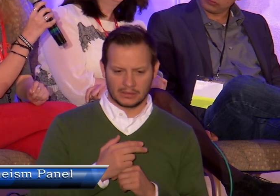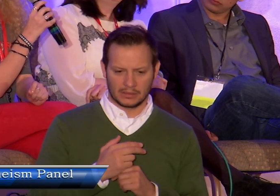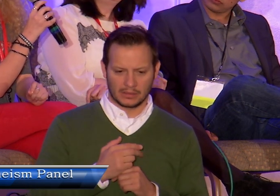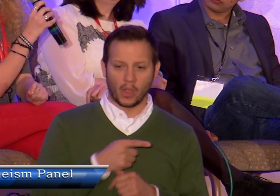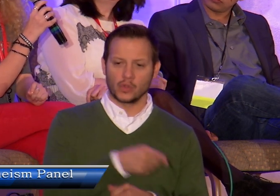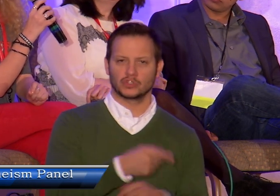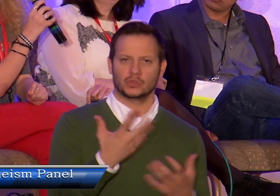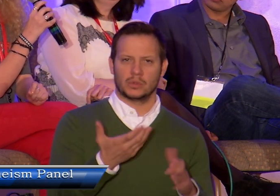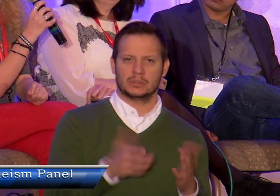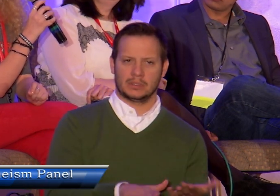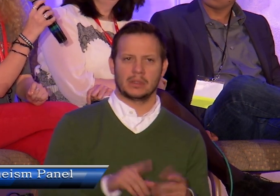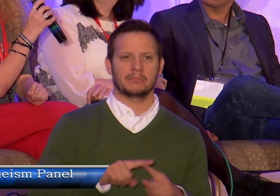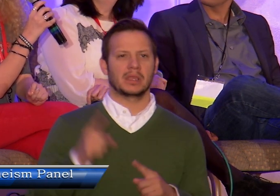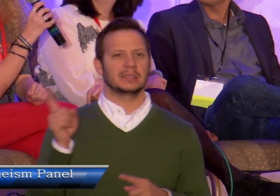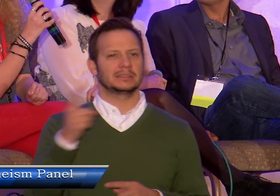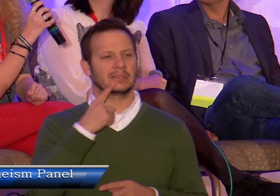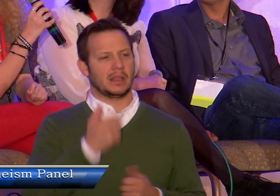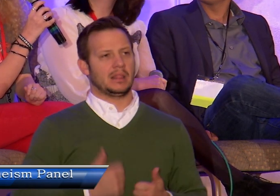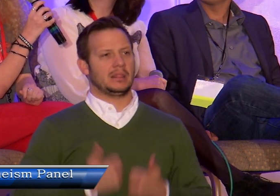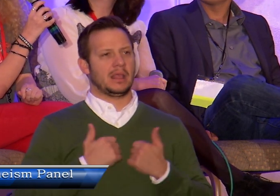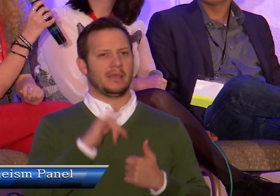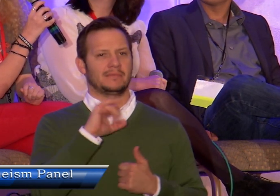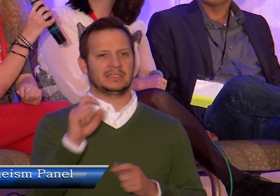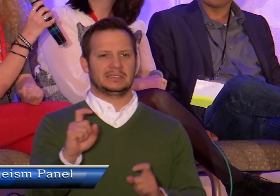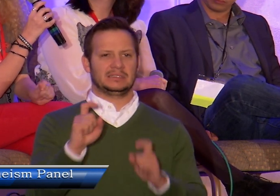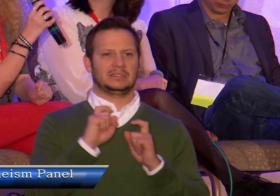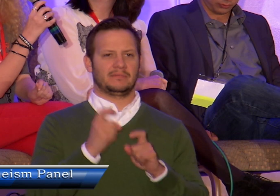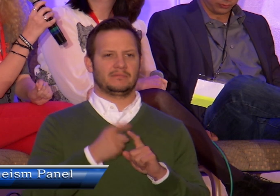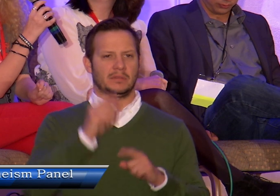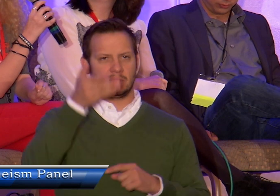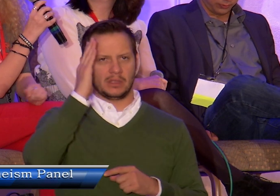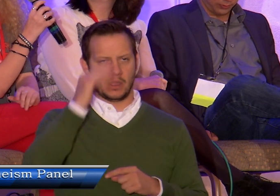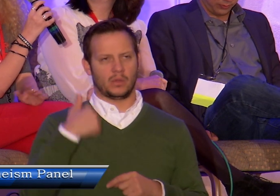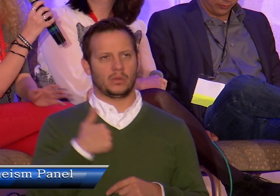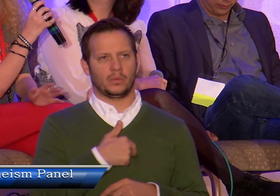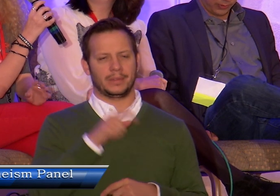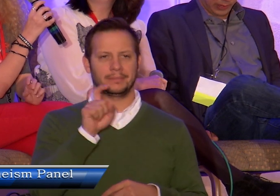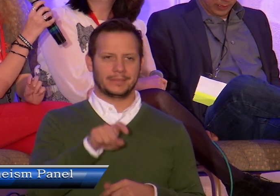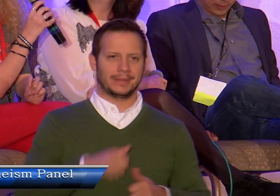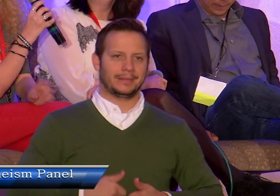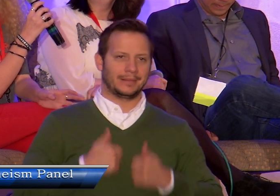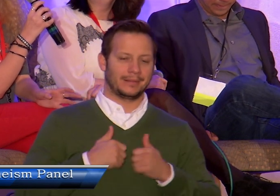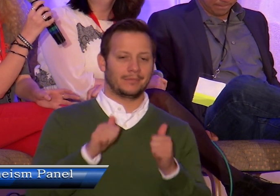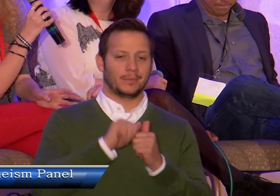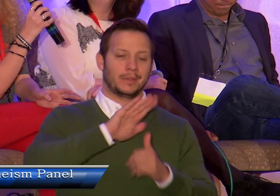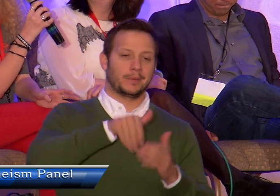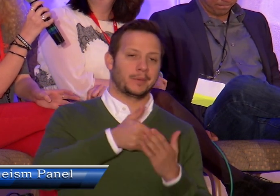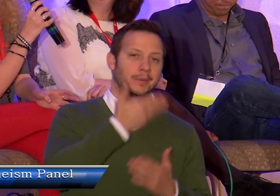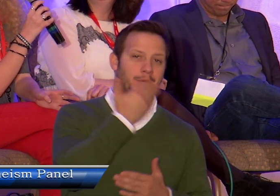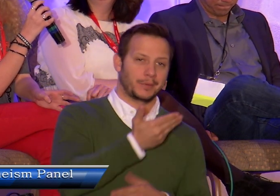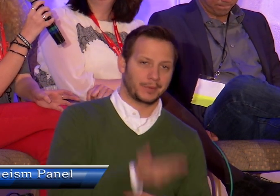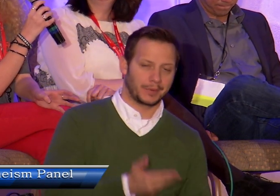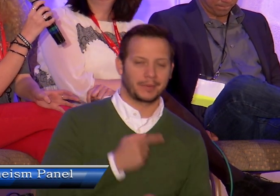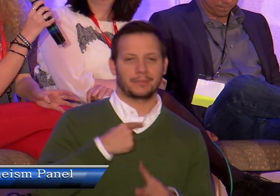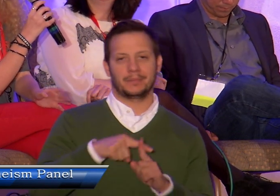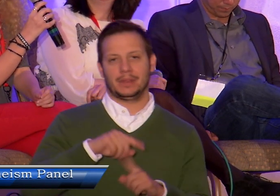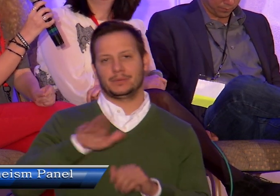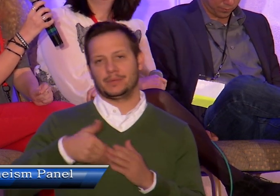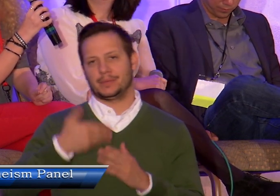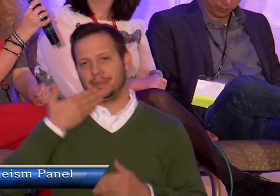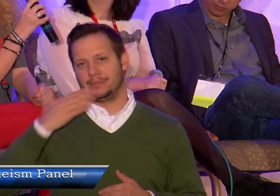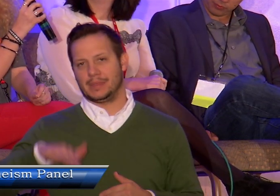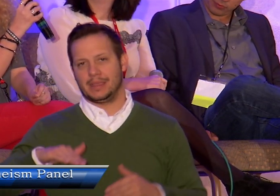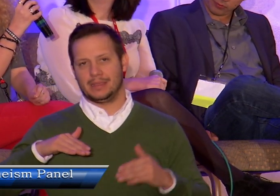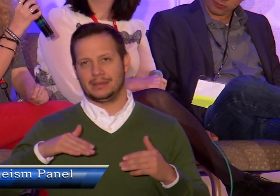that life is a gift from God, and we have to live it with all the good things and all the bad things. And this